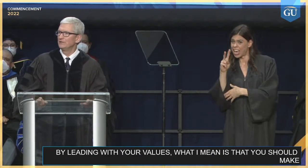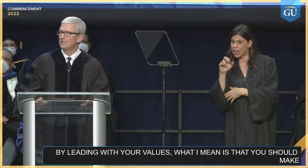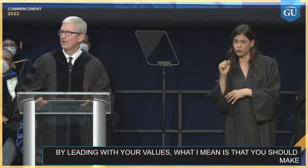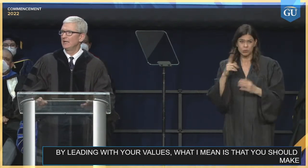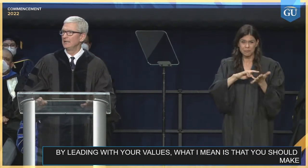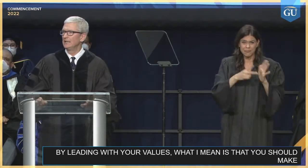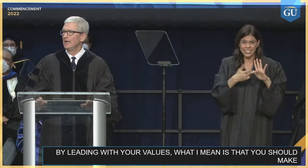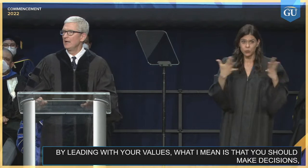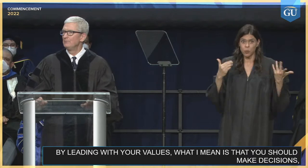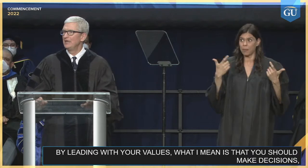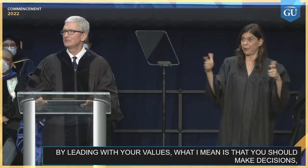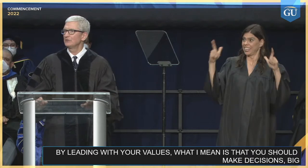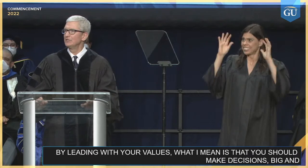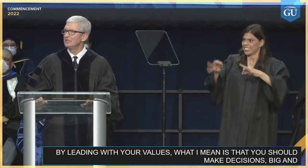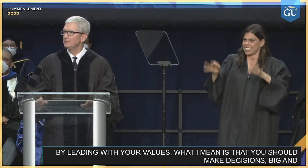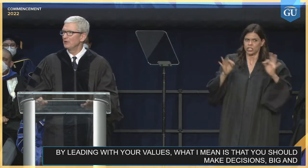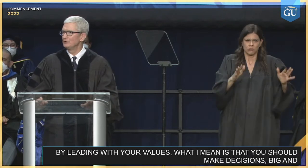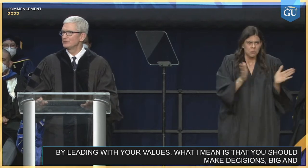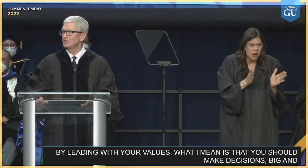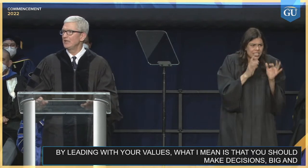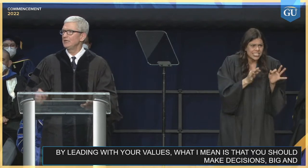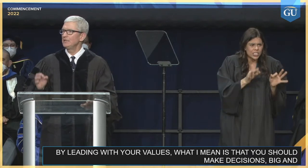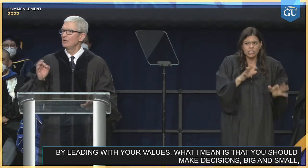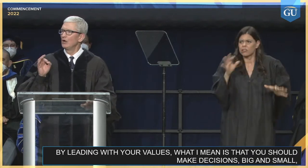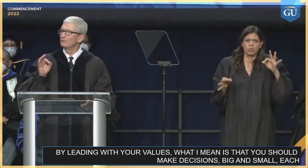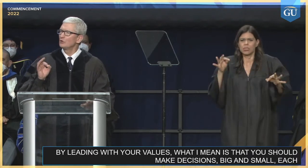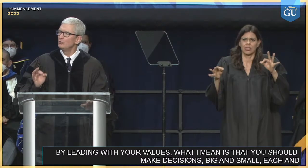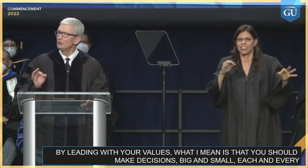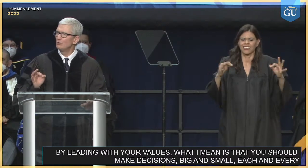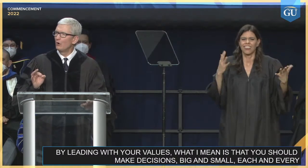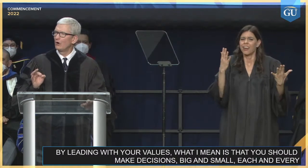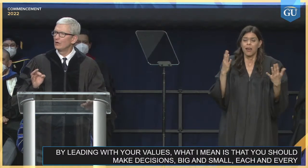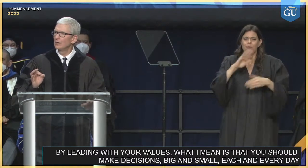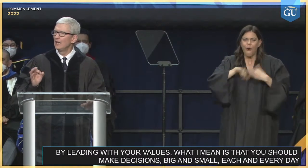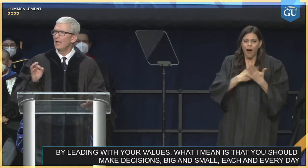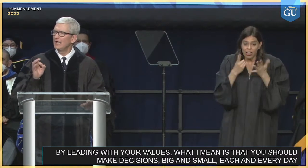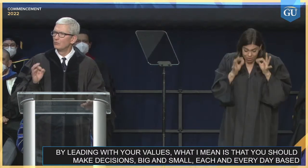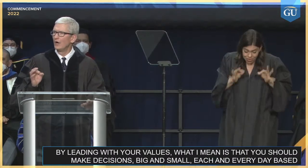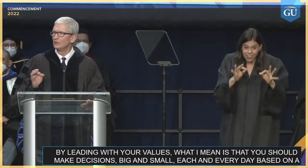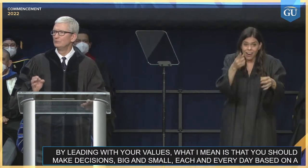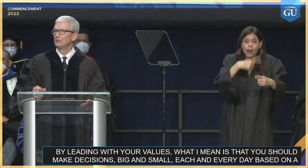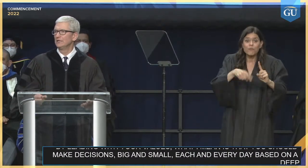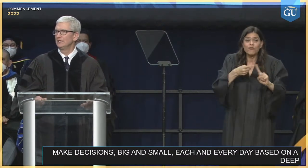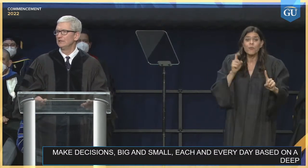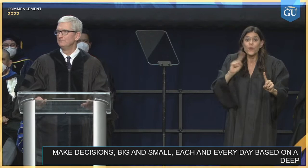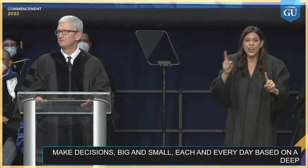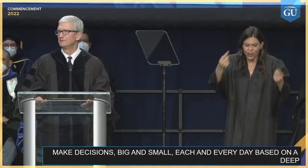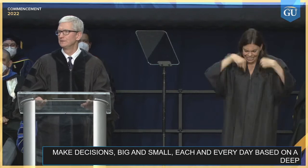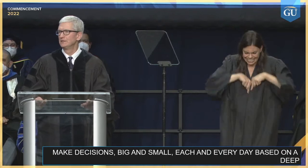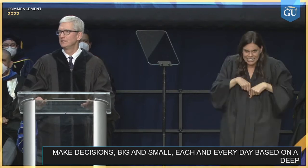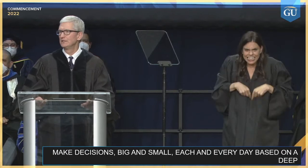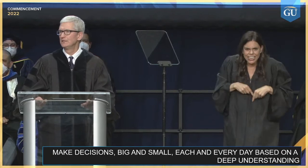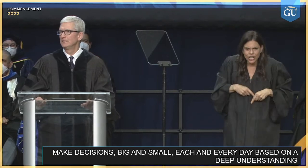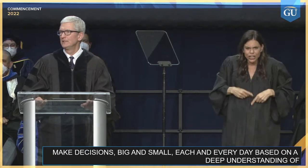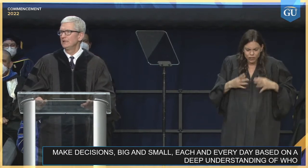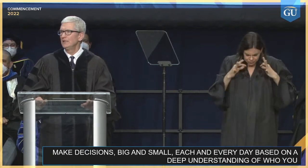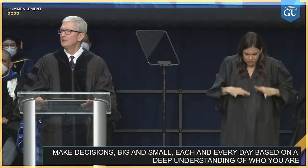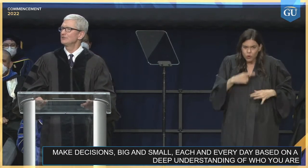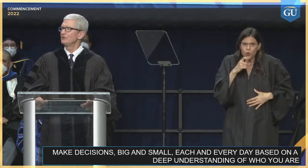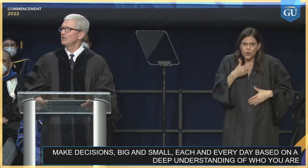day, based on a deep understanding of who you are and what you believe. These are not